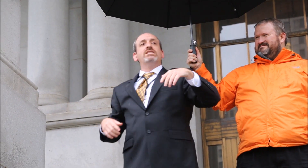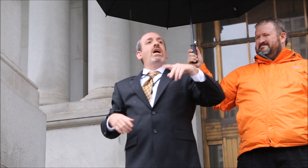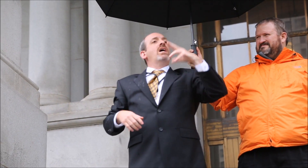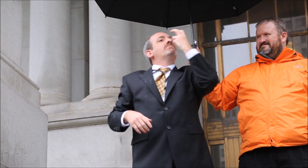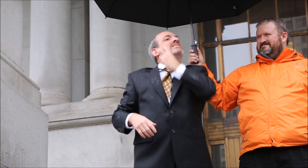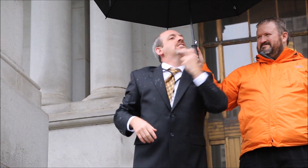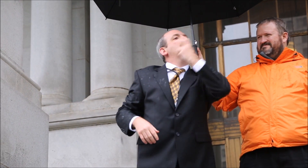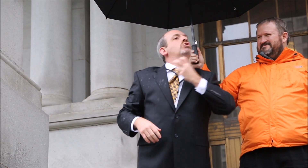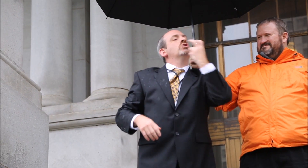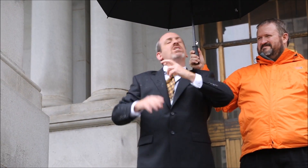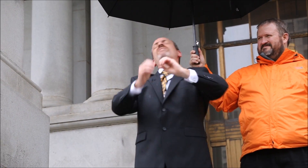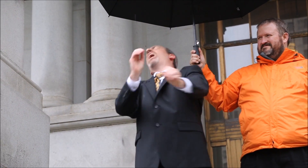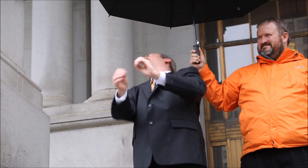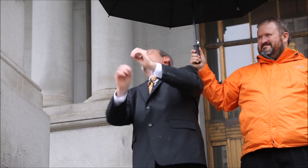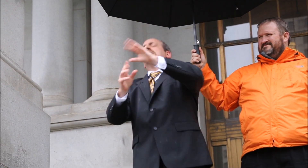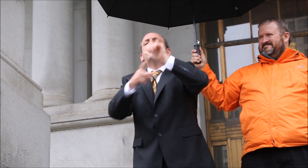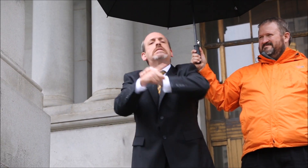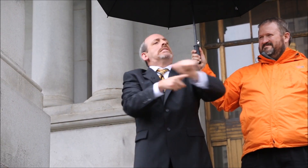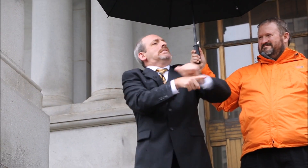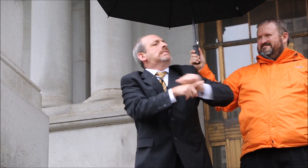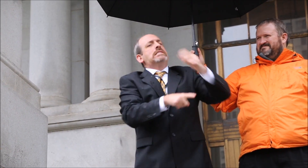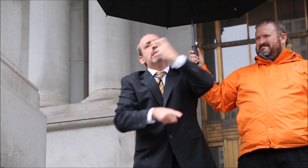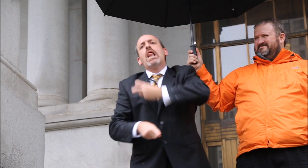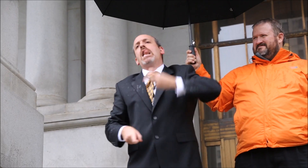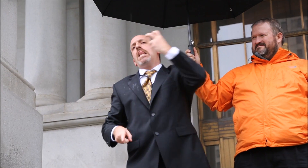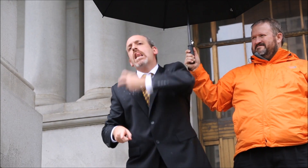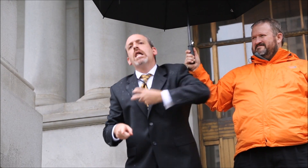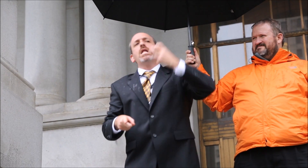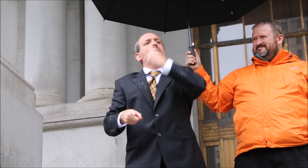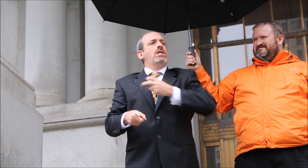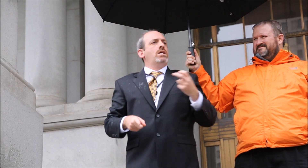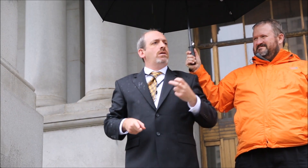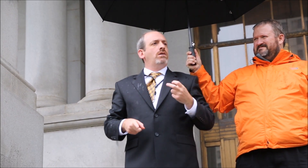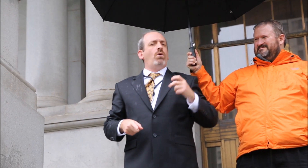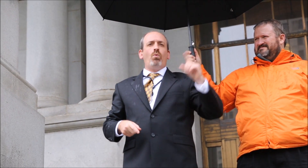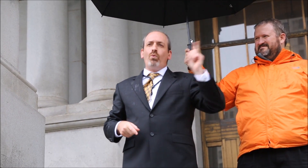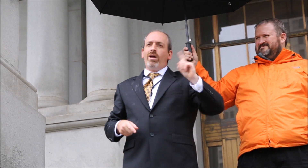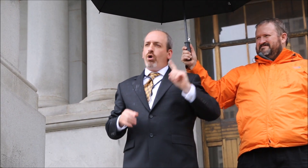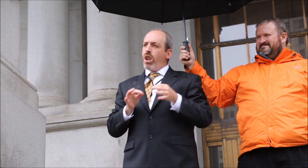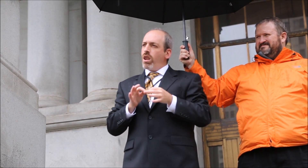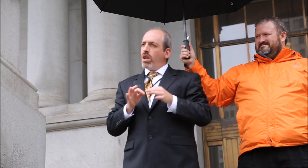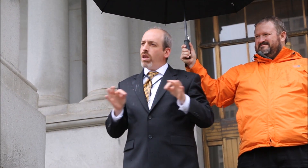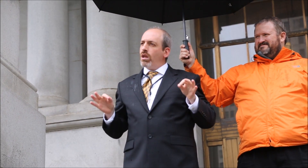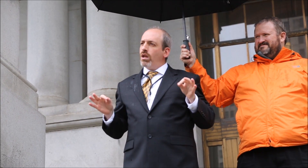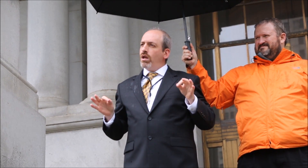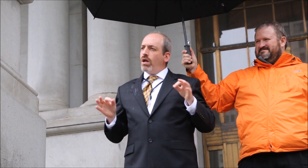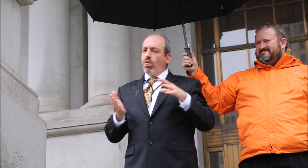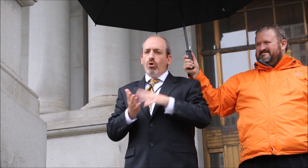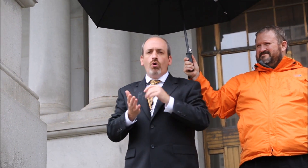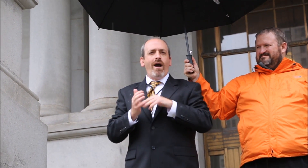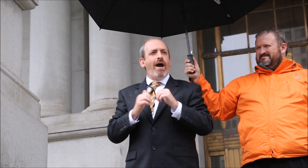state assemblywomen. We're speaking the chairs of committees. These are very intense meetings, and then we're actually speaking